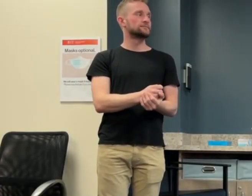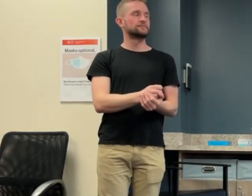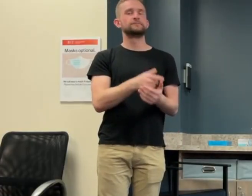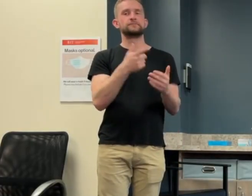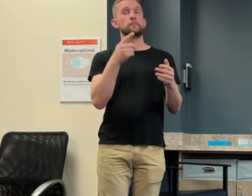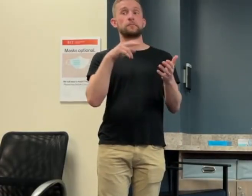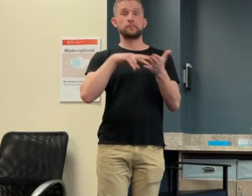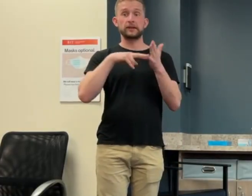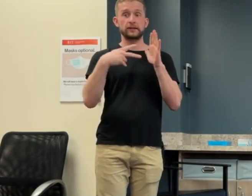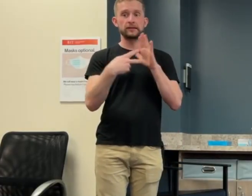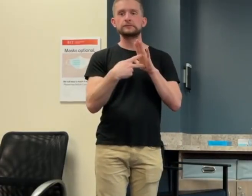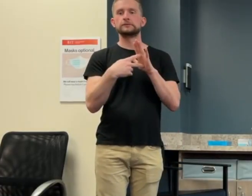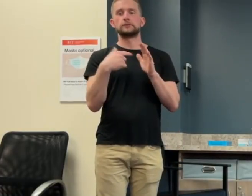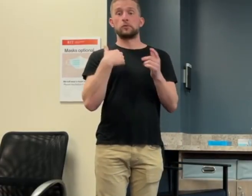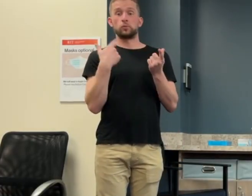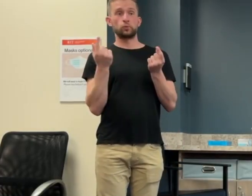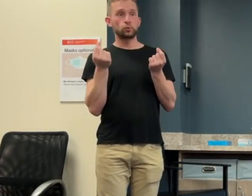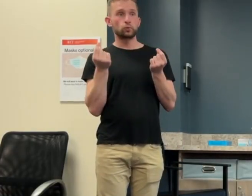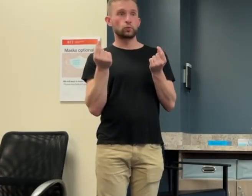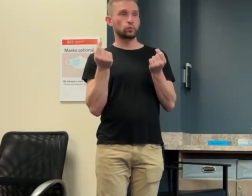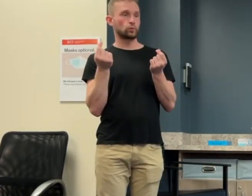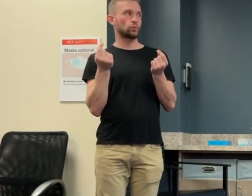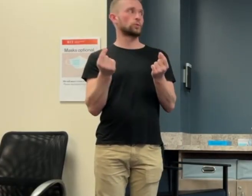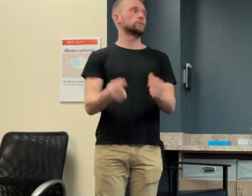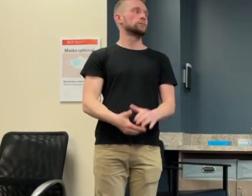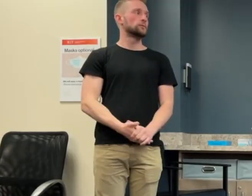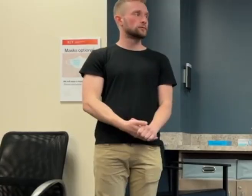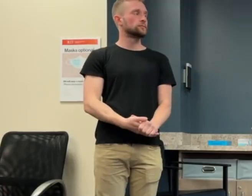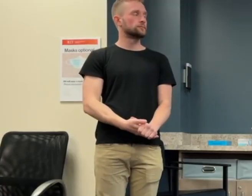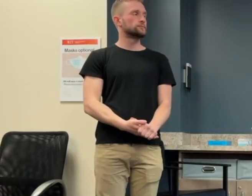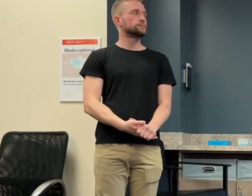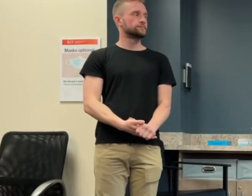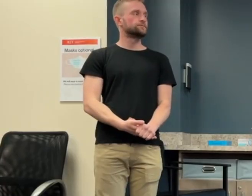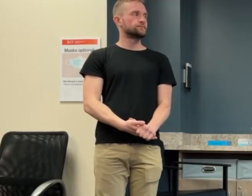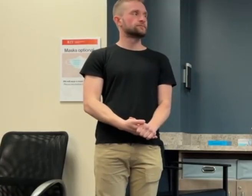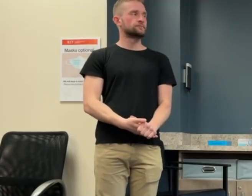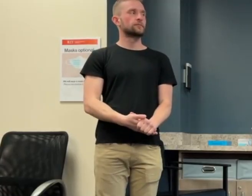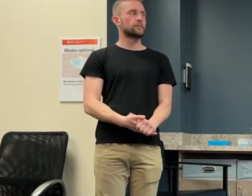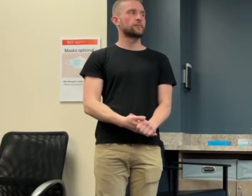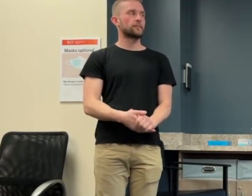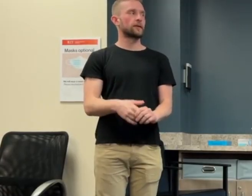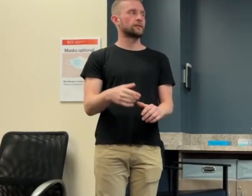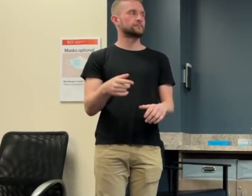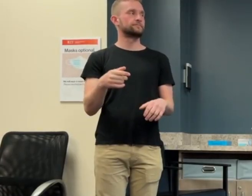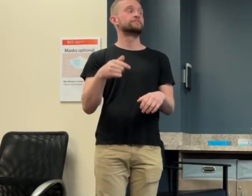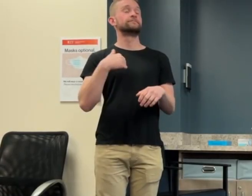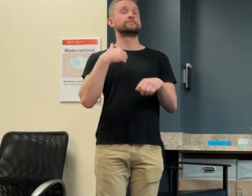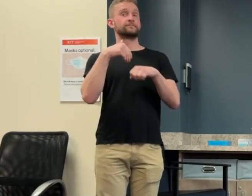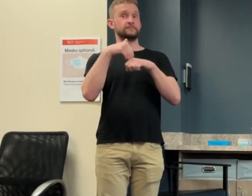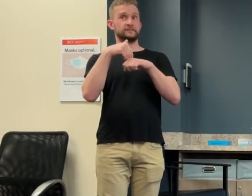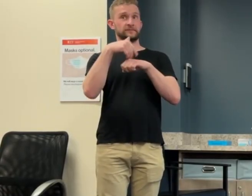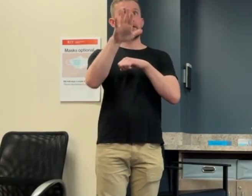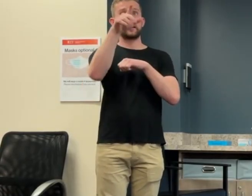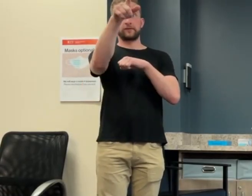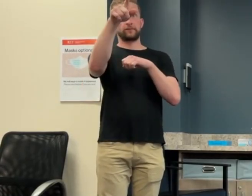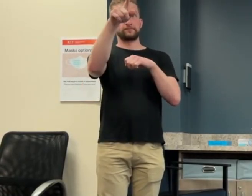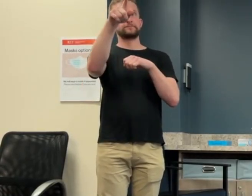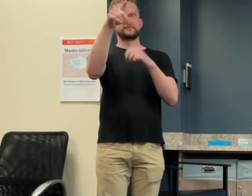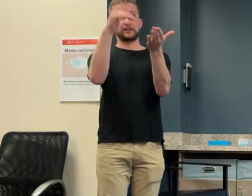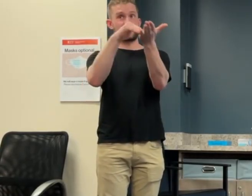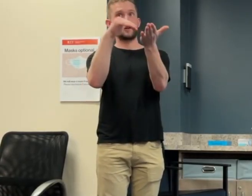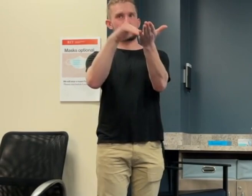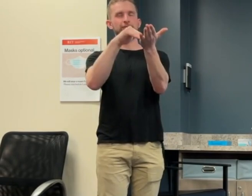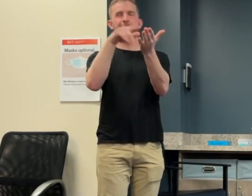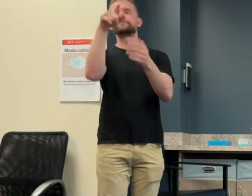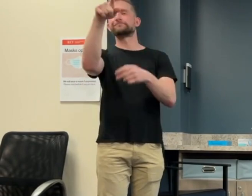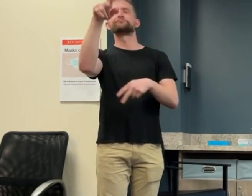then what I will do first, before even considering hearing aids, is I'll send someone off to a physician to be medically evaluated, because